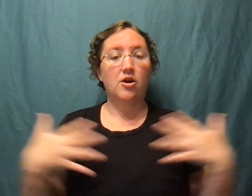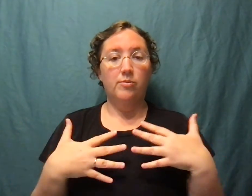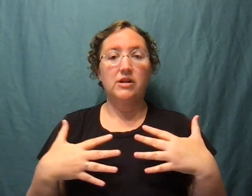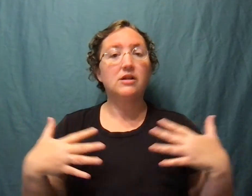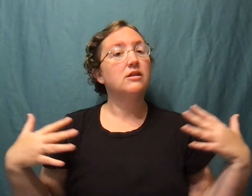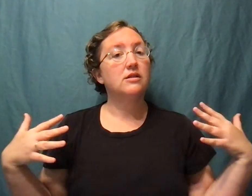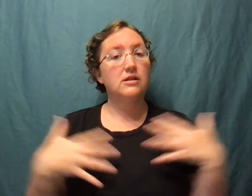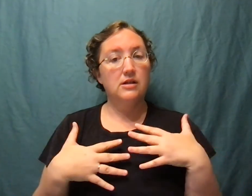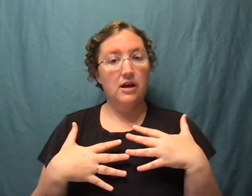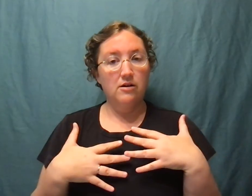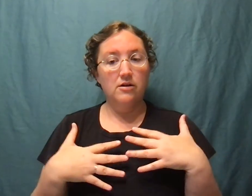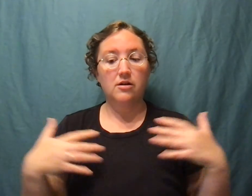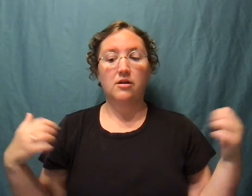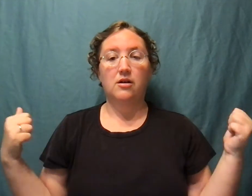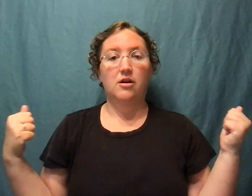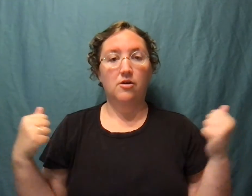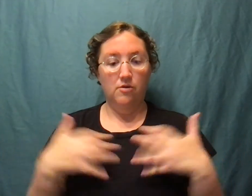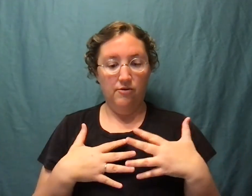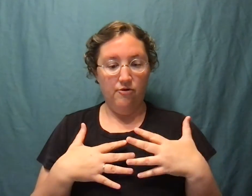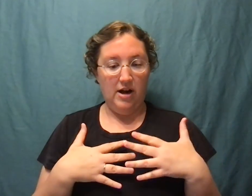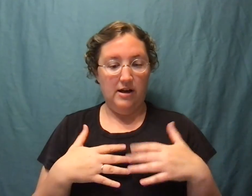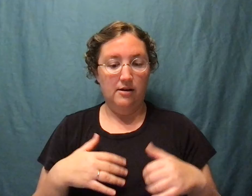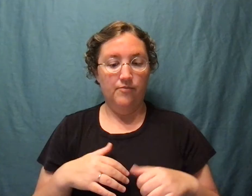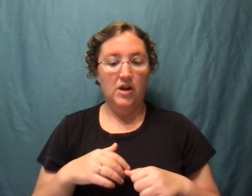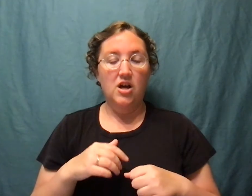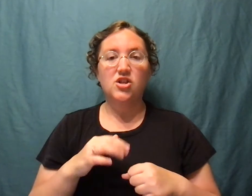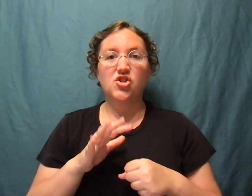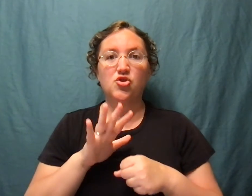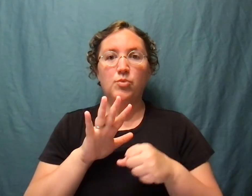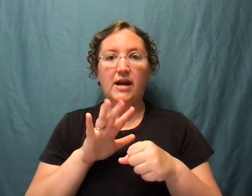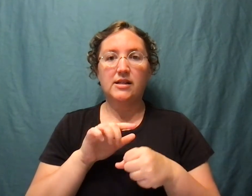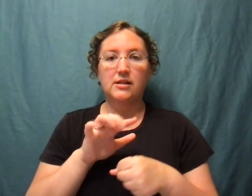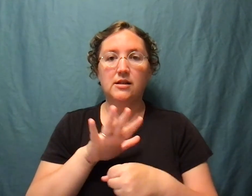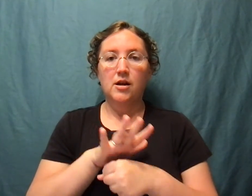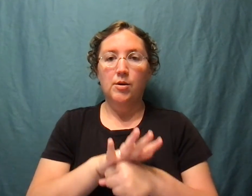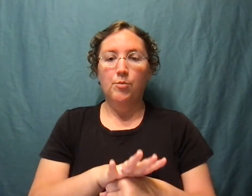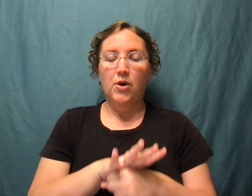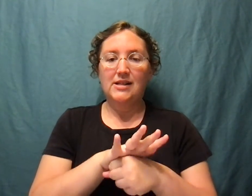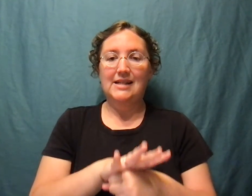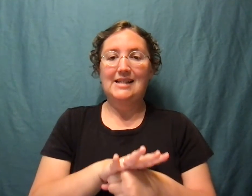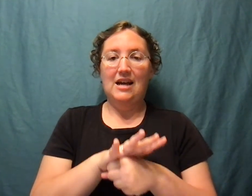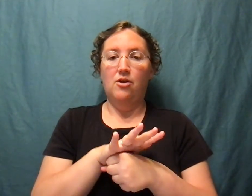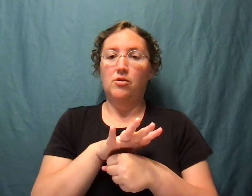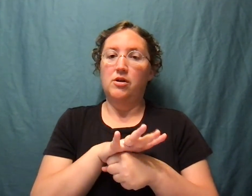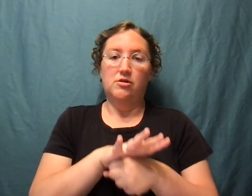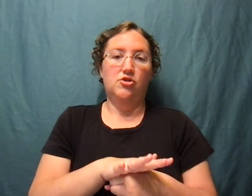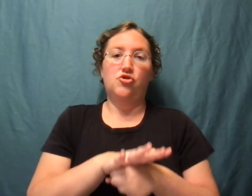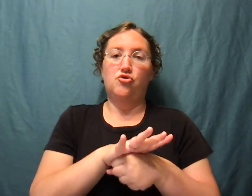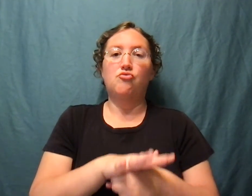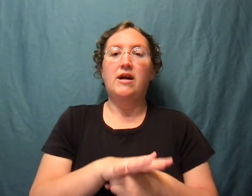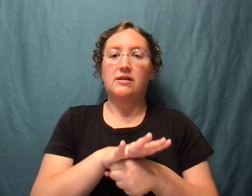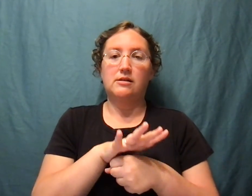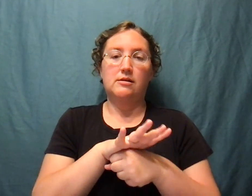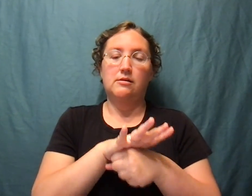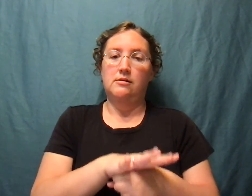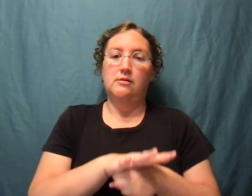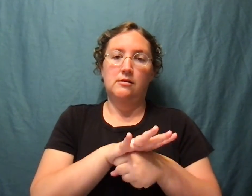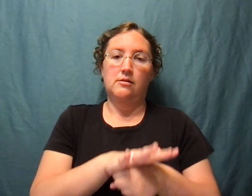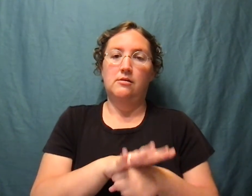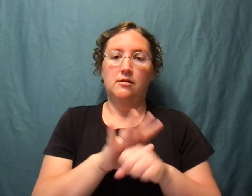opened. Scared or afraid. Stressed. Pressing down. Stressed. So I